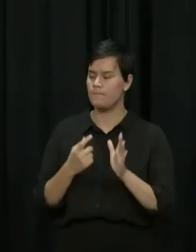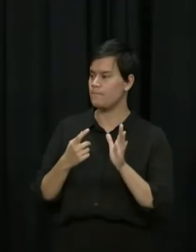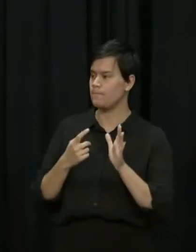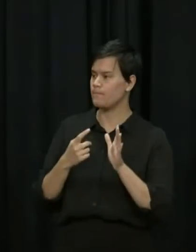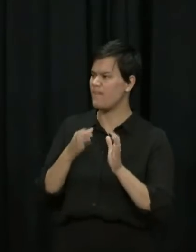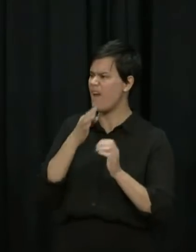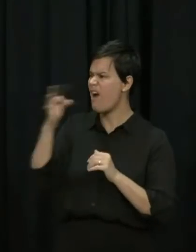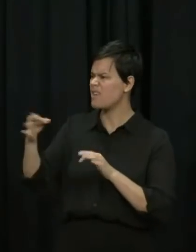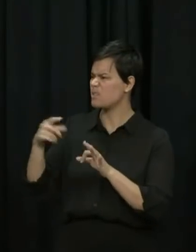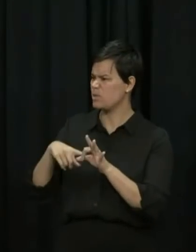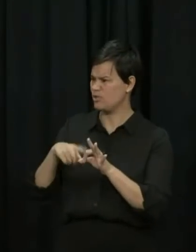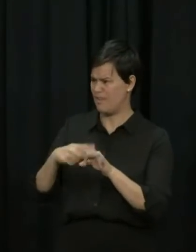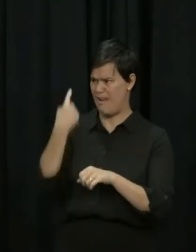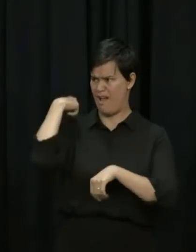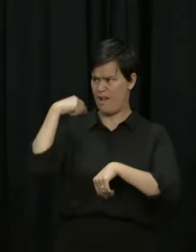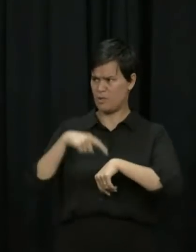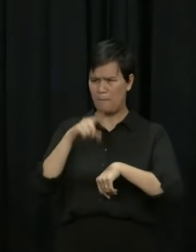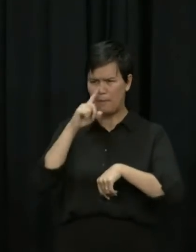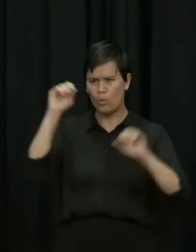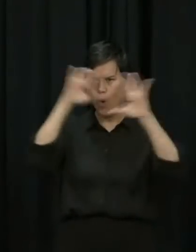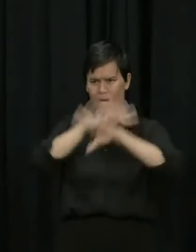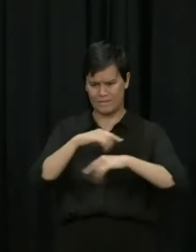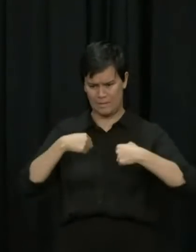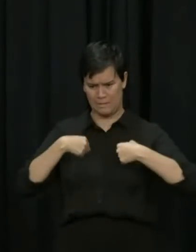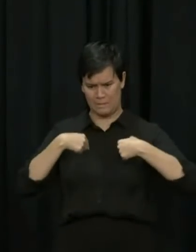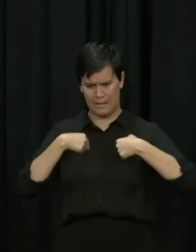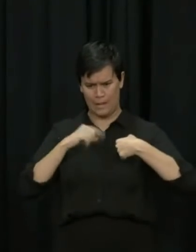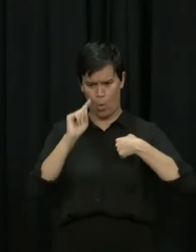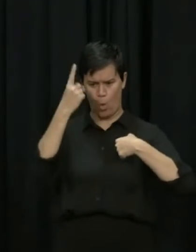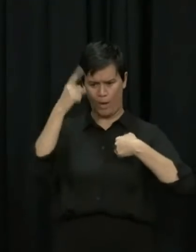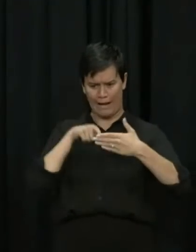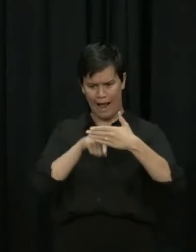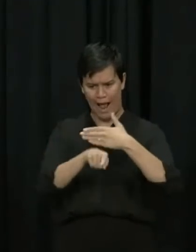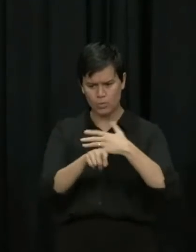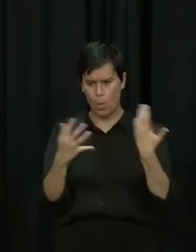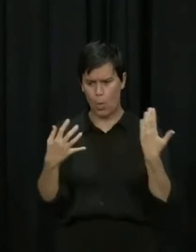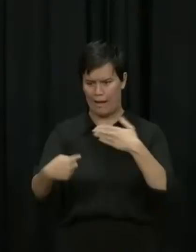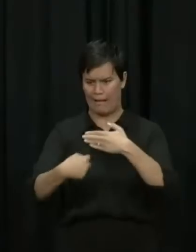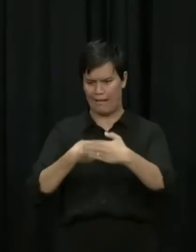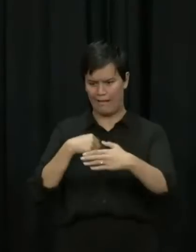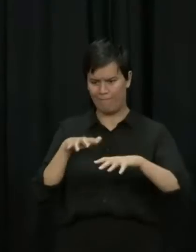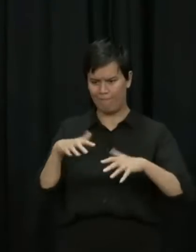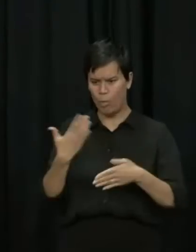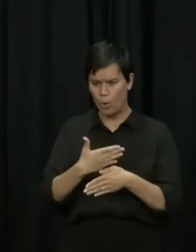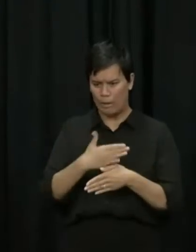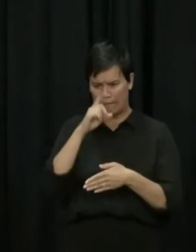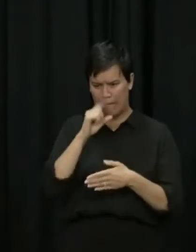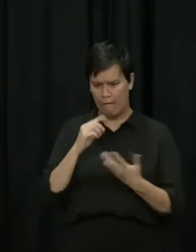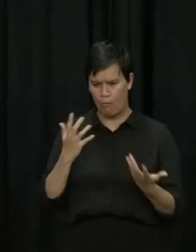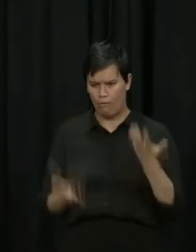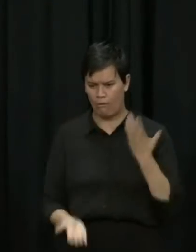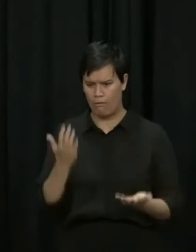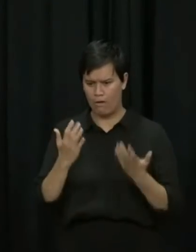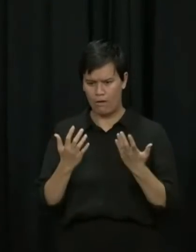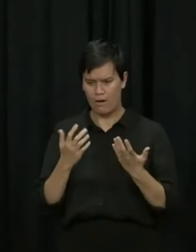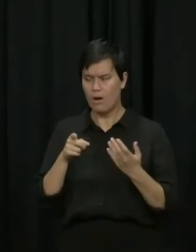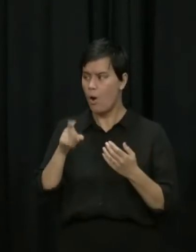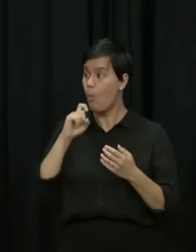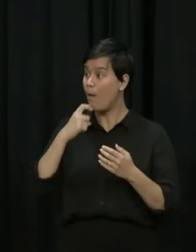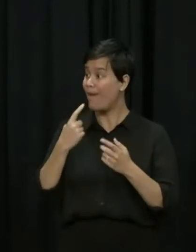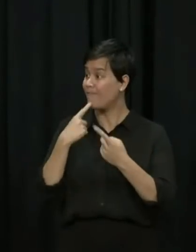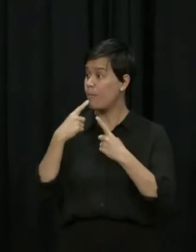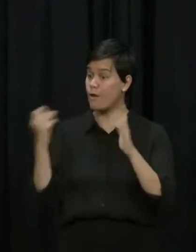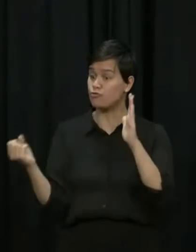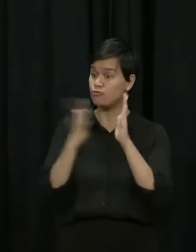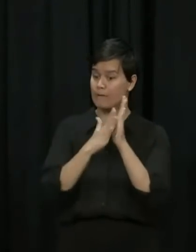there's no confusion like there was last time? I'll need to perhaps get that information out separately to all of you, but I understand that the